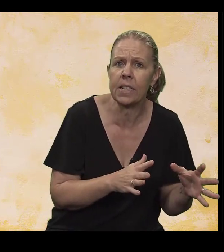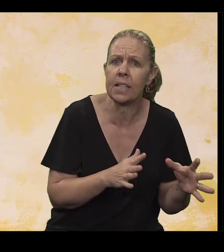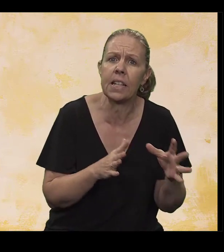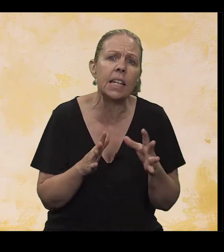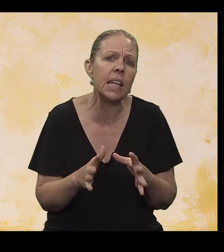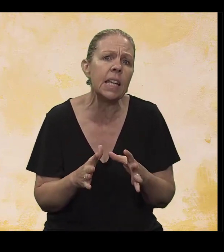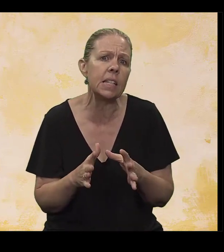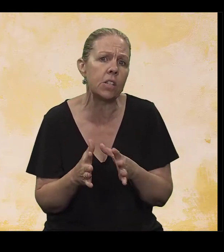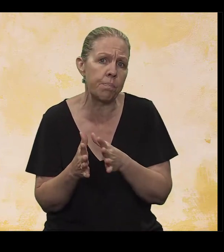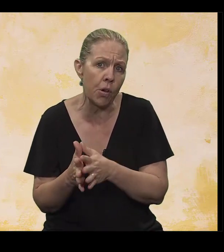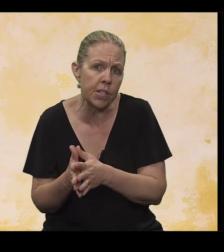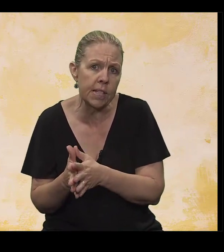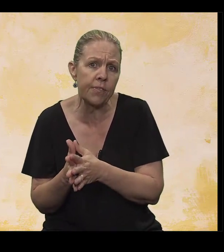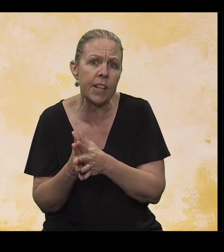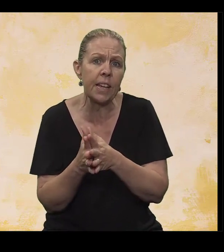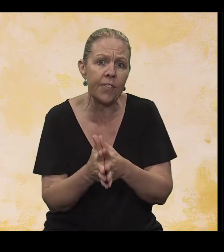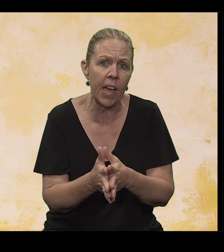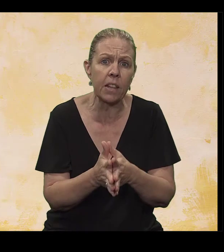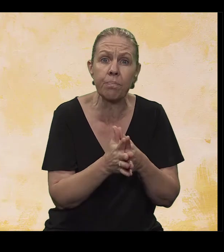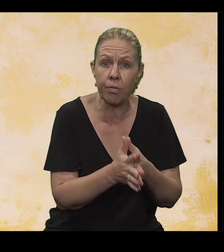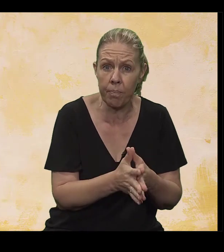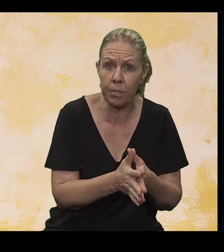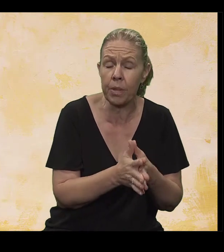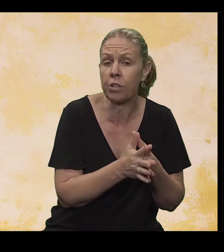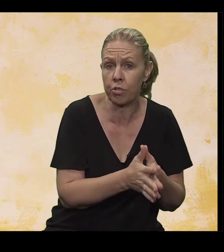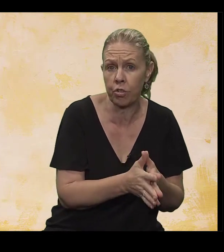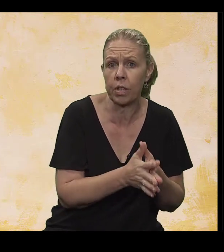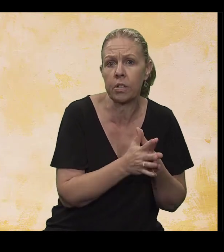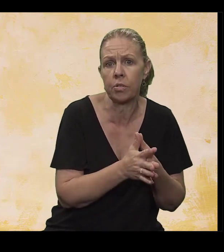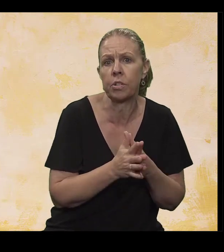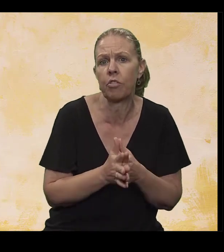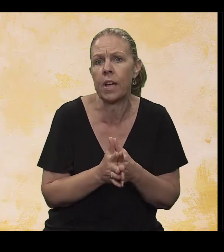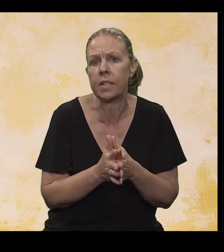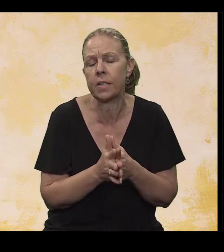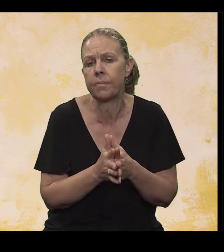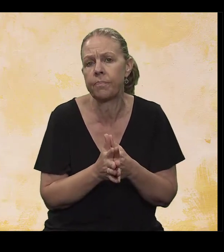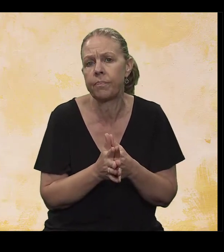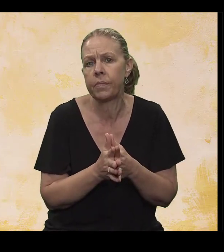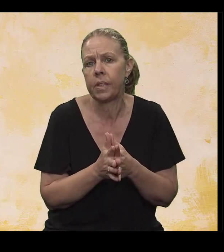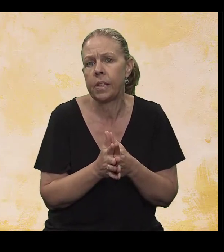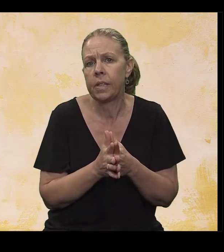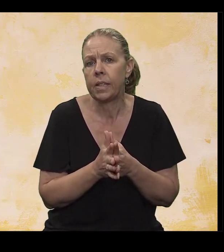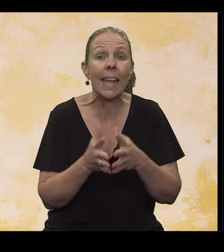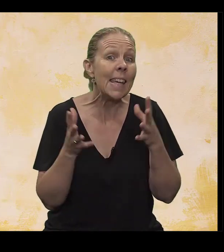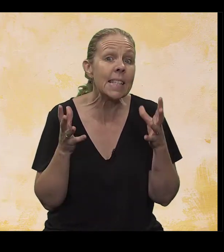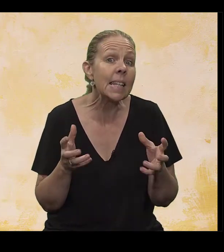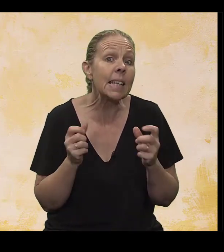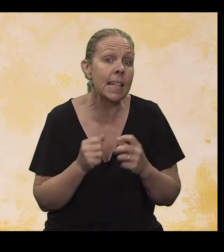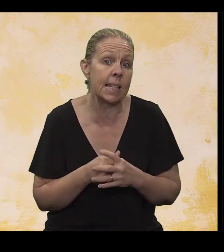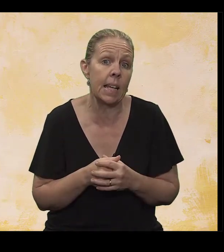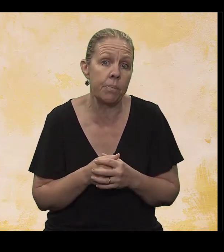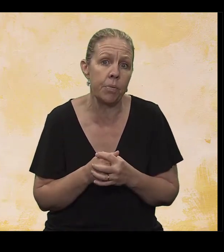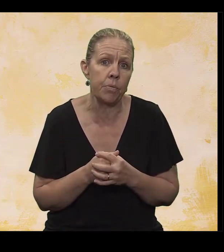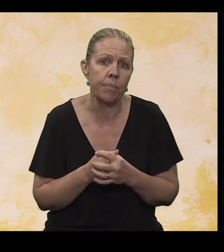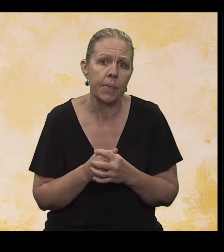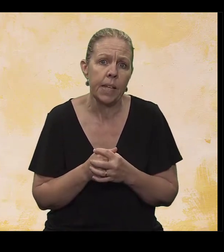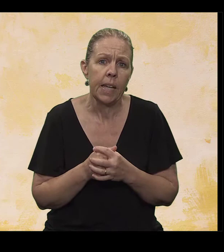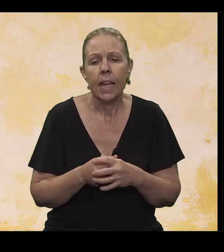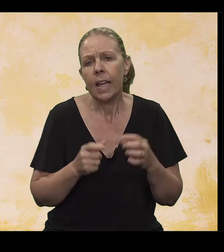that are needed to positively affect the problem that you're trying to address. Now here's a little example. If